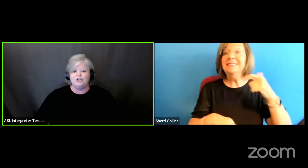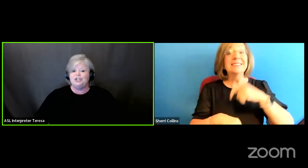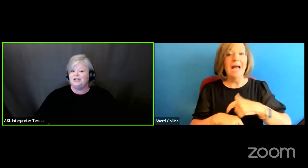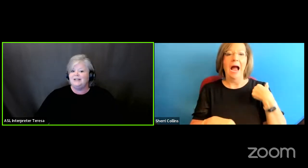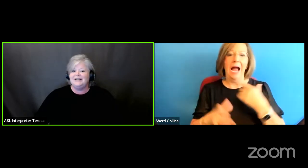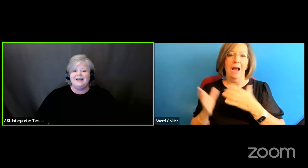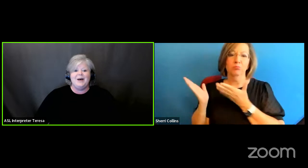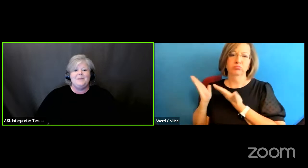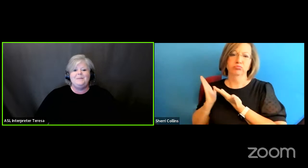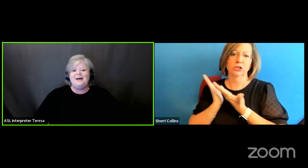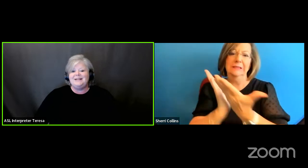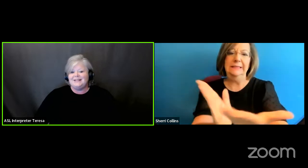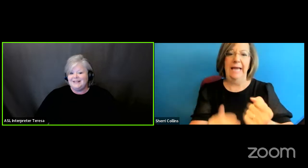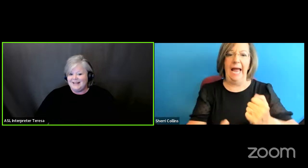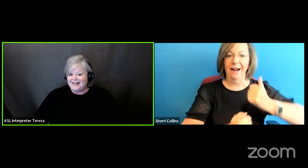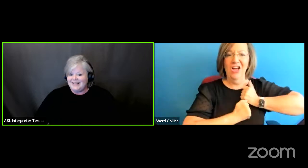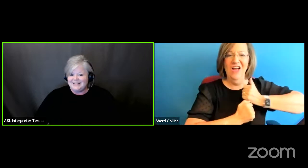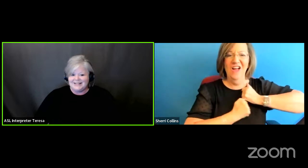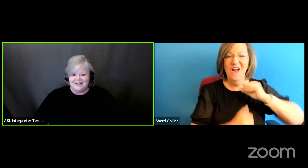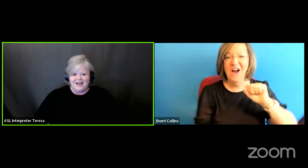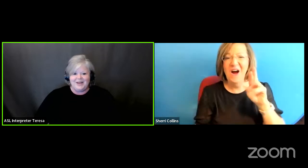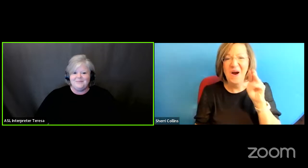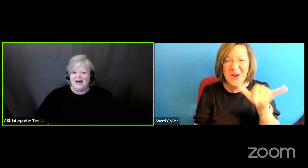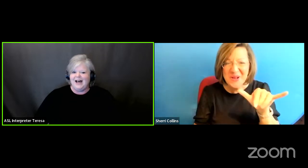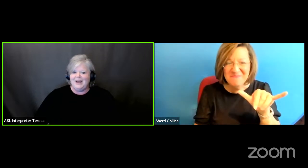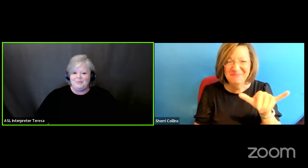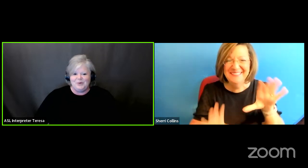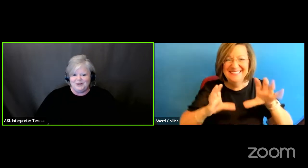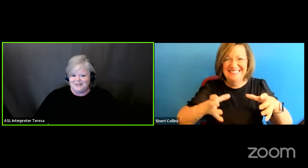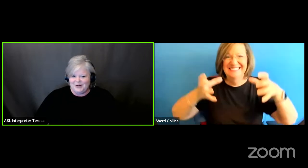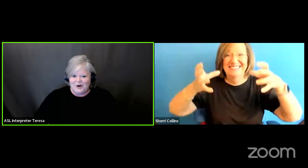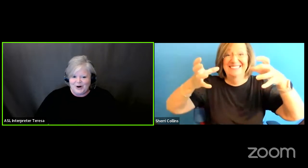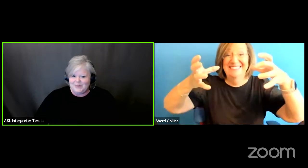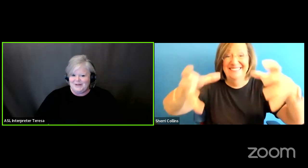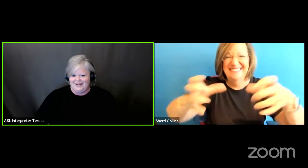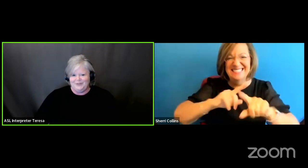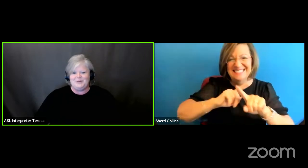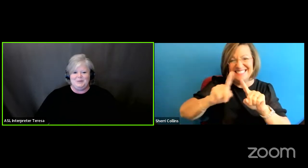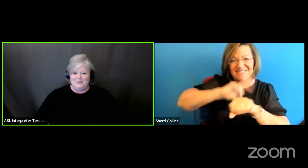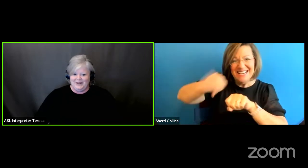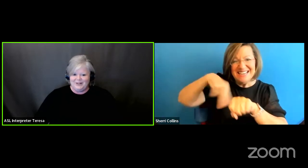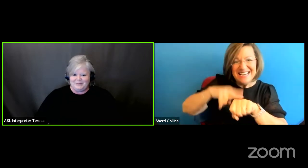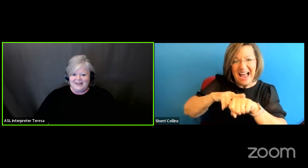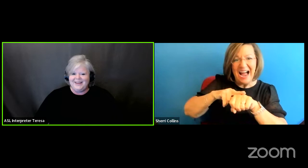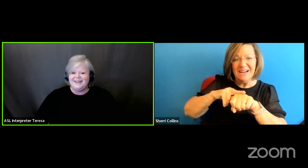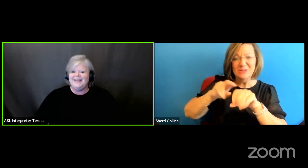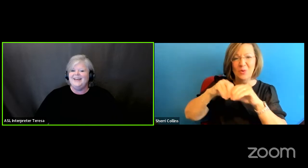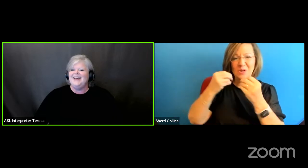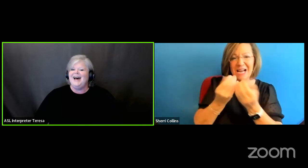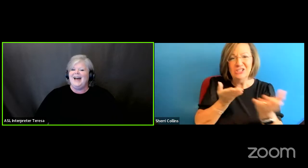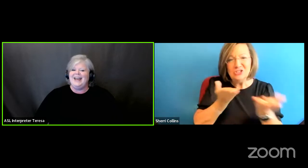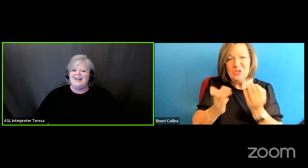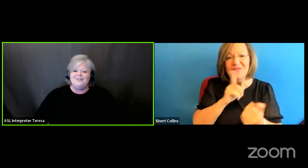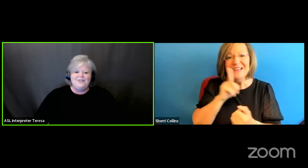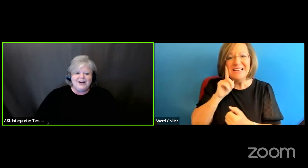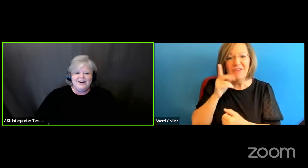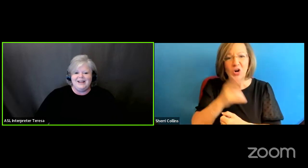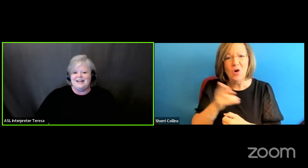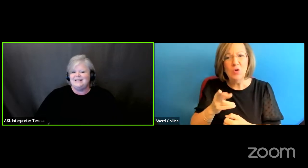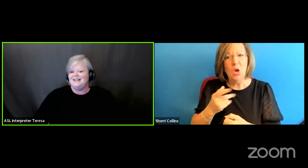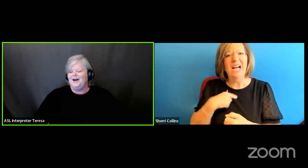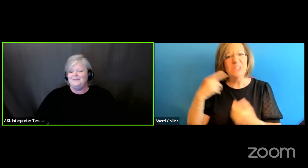in March. But this time I brought an army of people with me. I